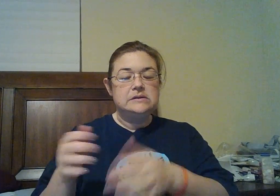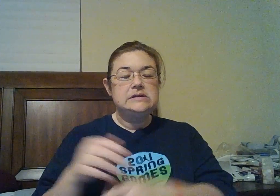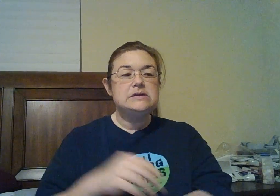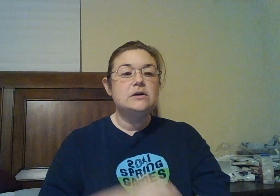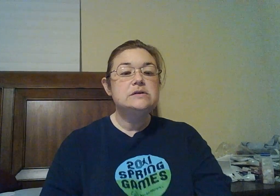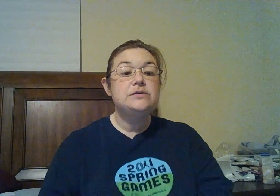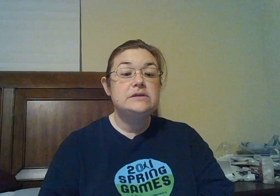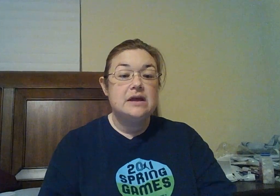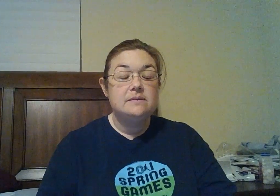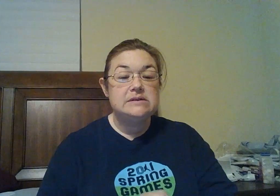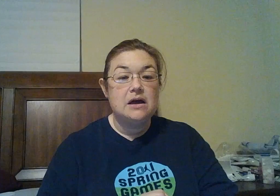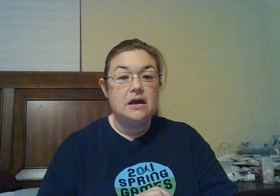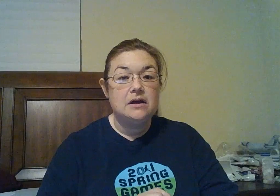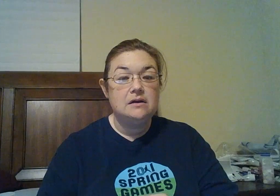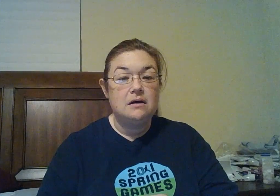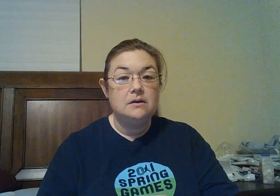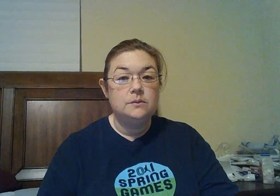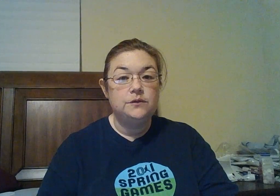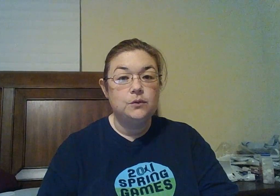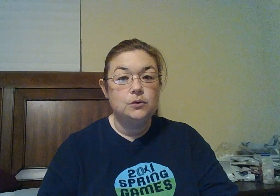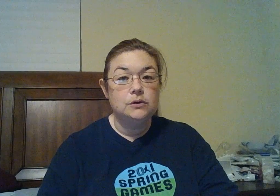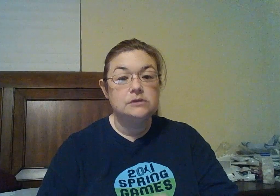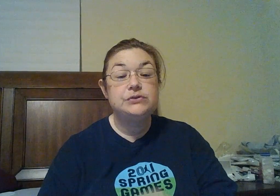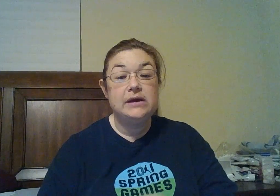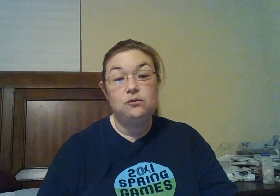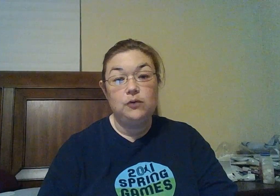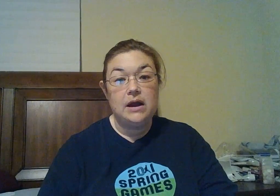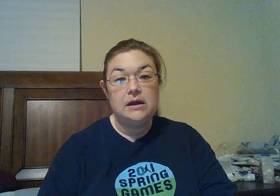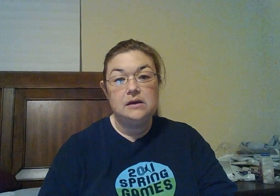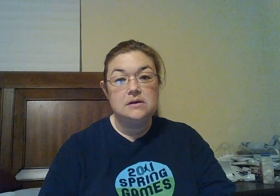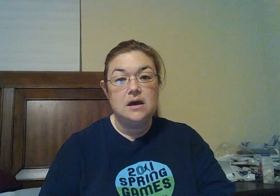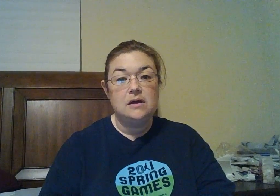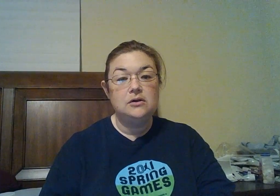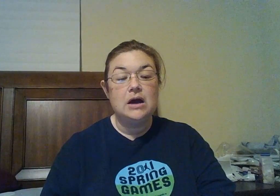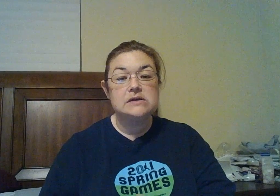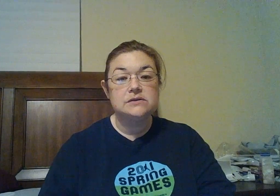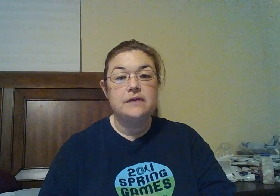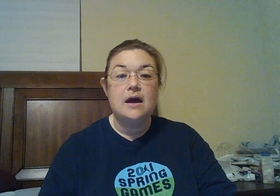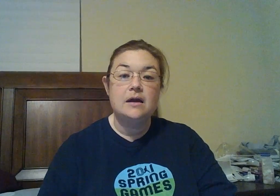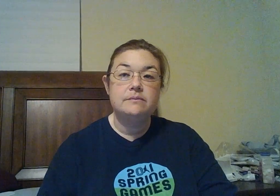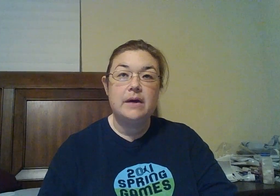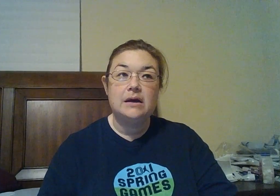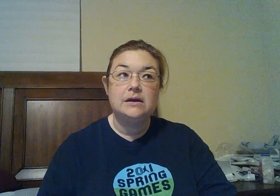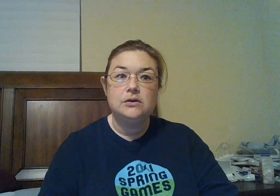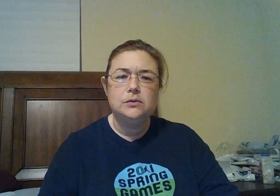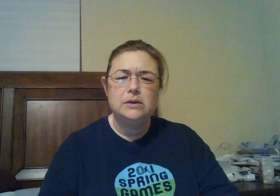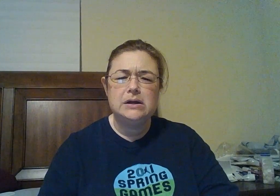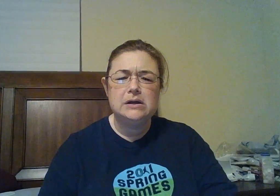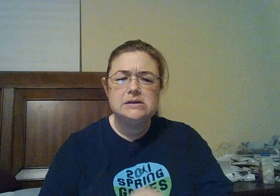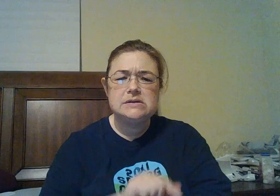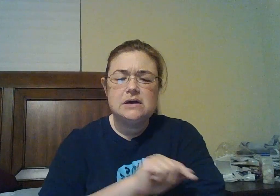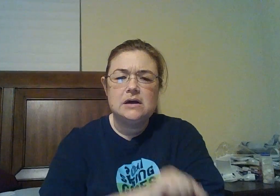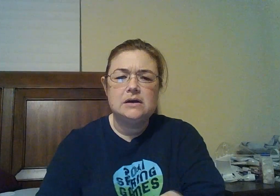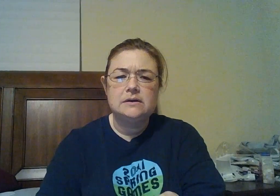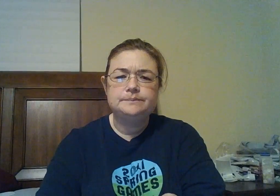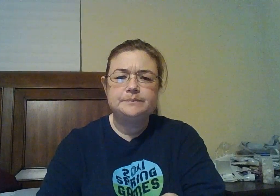This is also the same sign for to get ready, and you guys learned that back in Unit